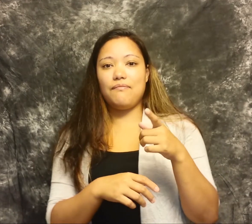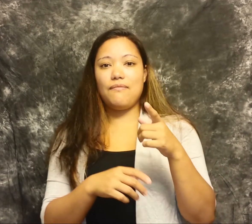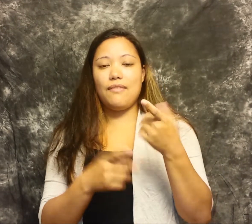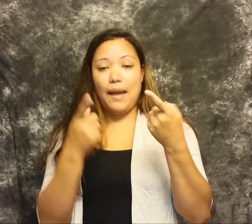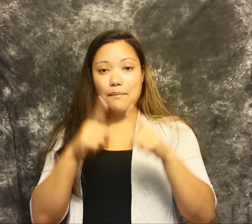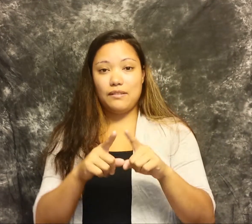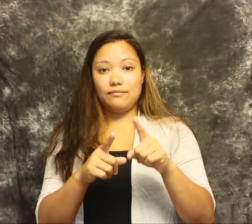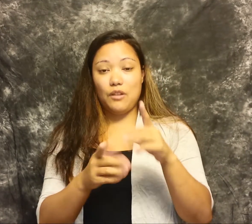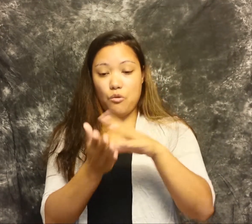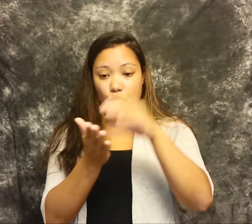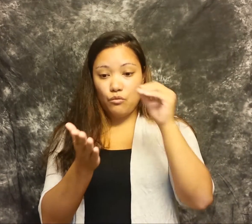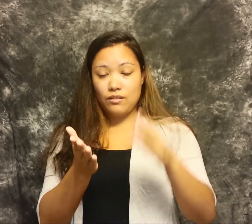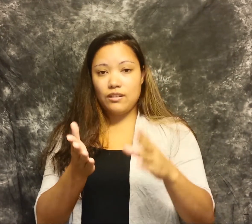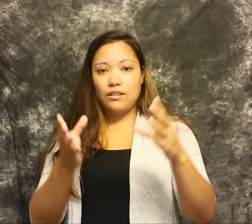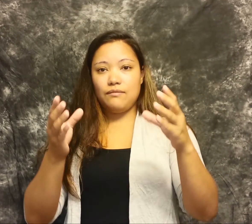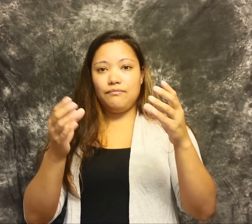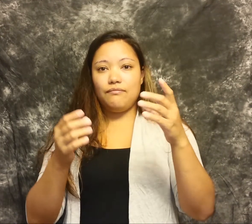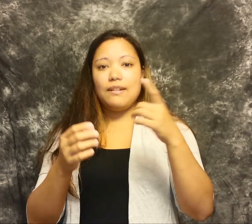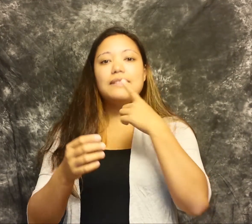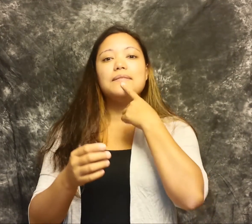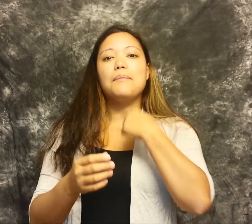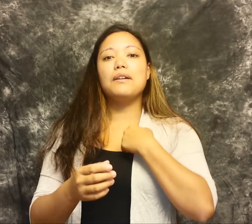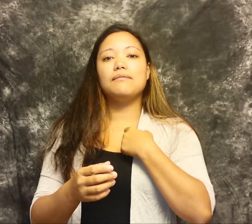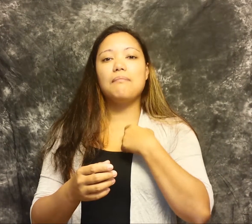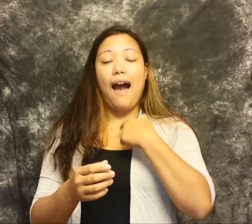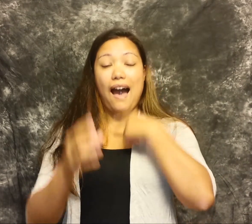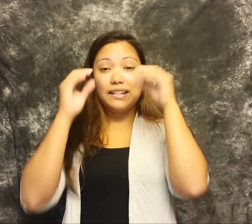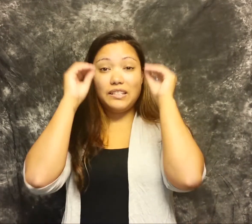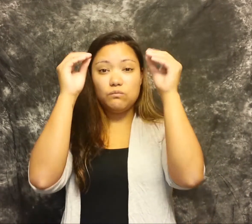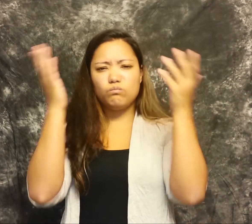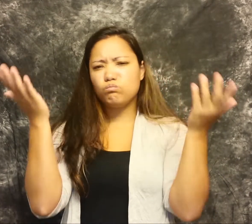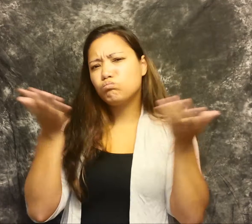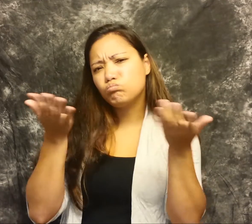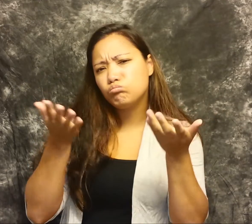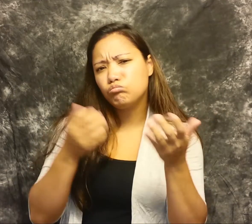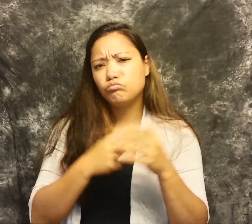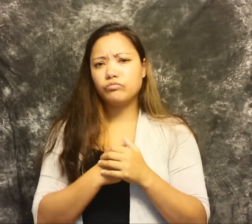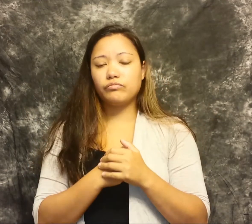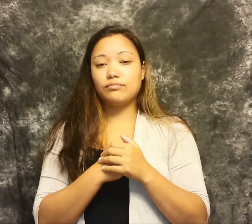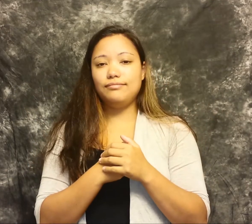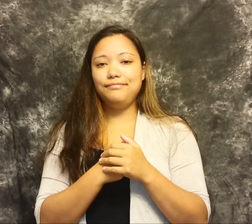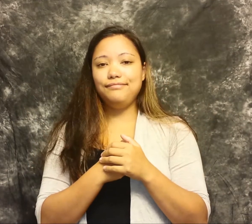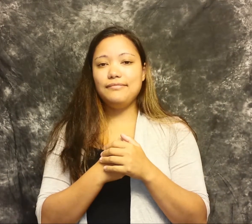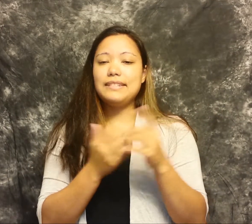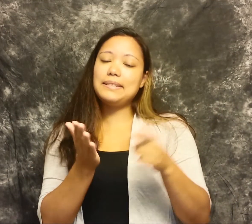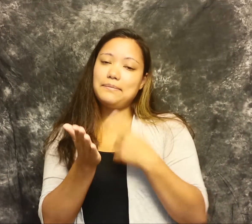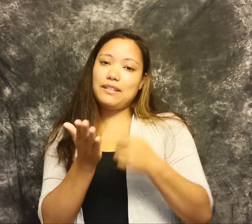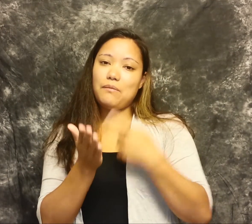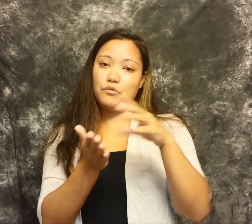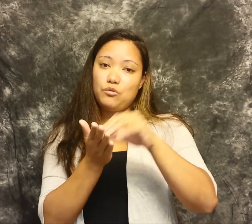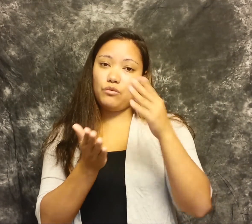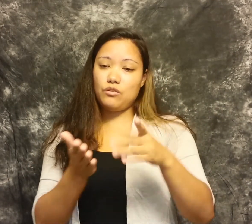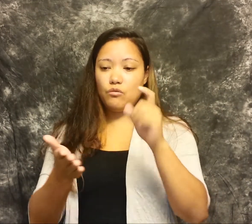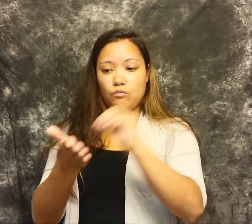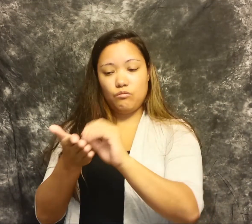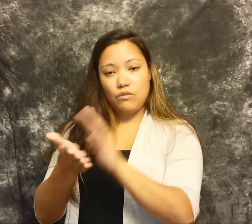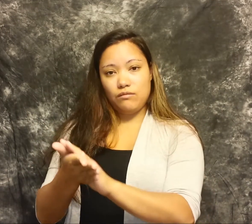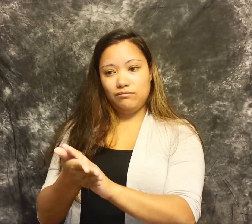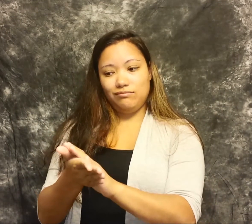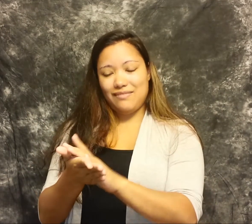semester, I get a student who writes as their answer, "I don't remember." And how many points did they get